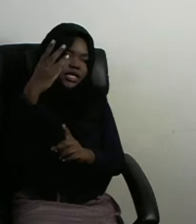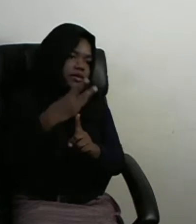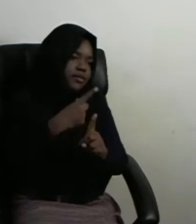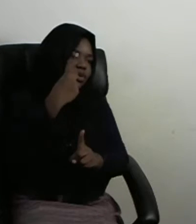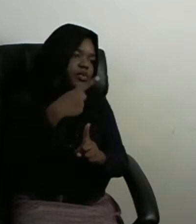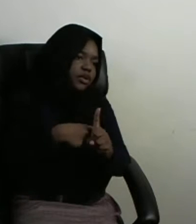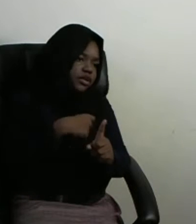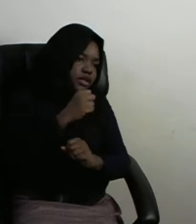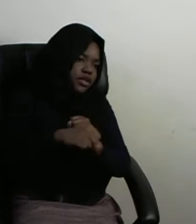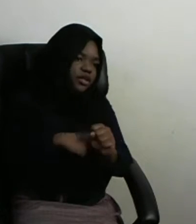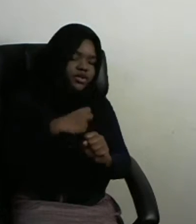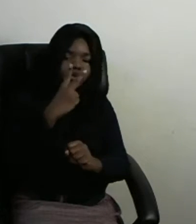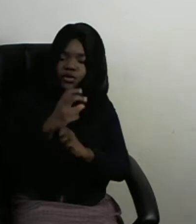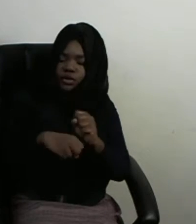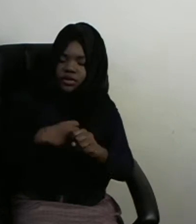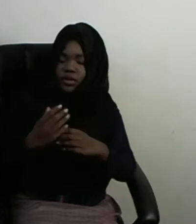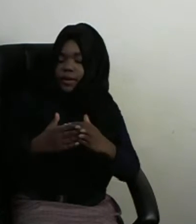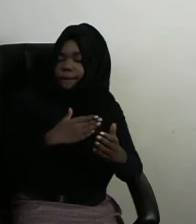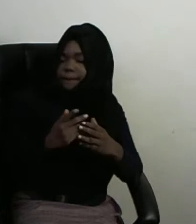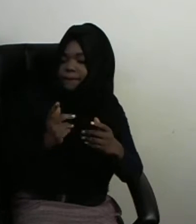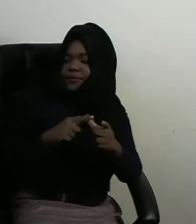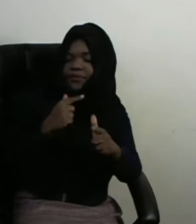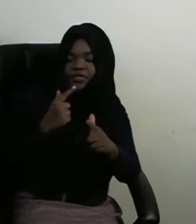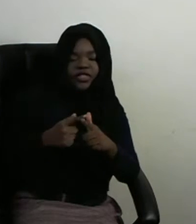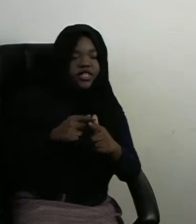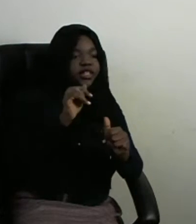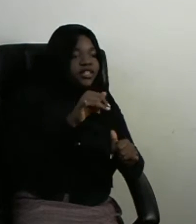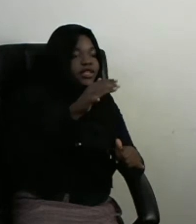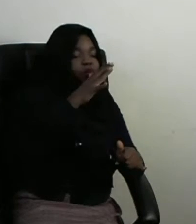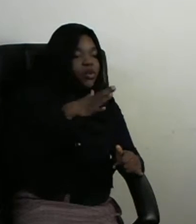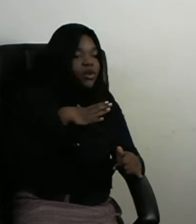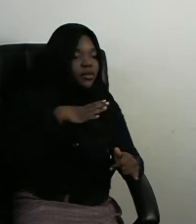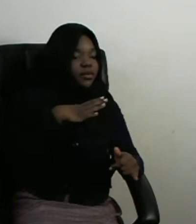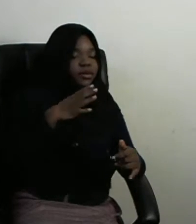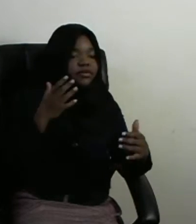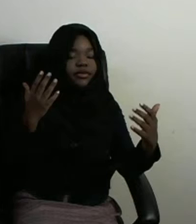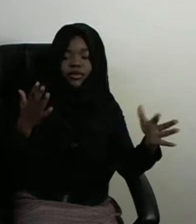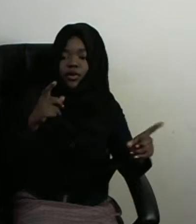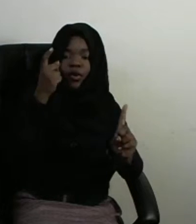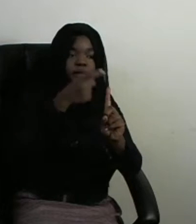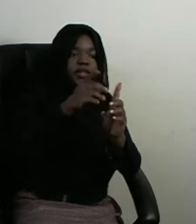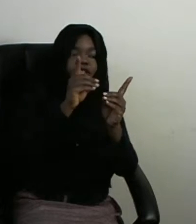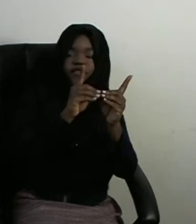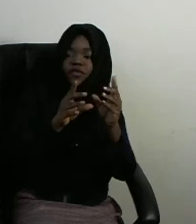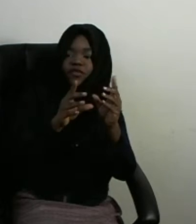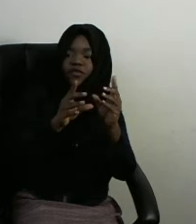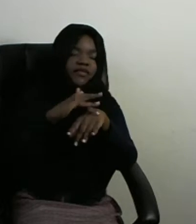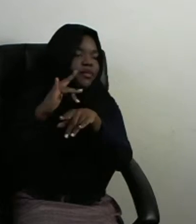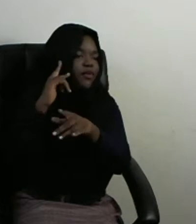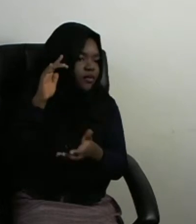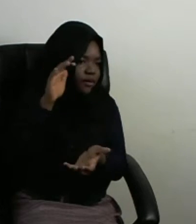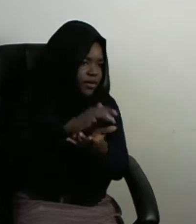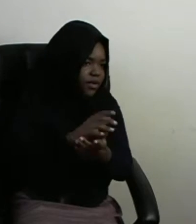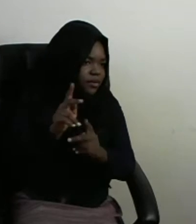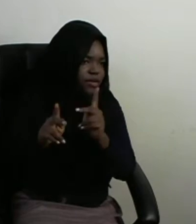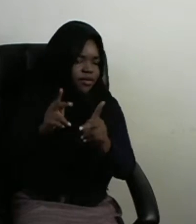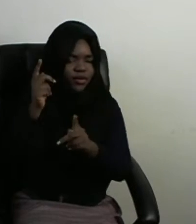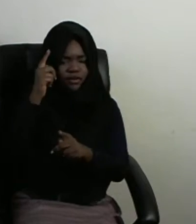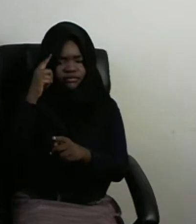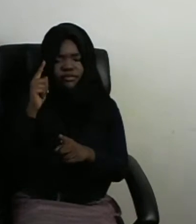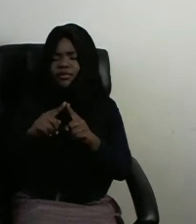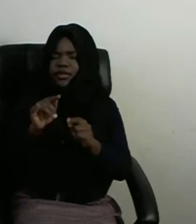2 years, then she becomes automatically divorced and available for marriage.